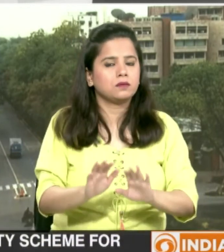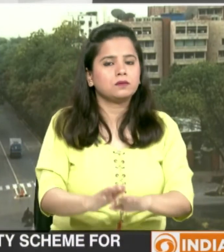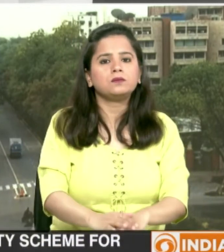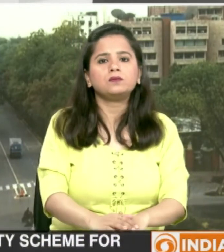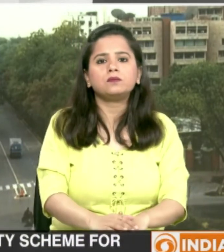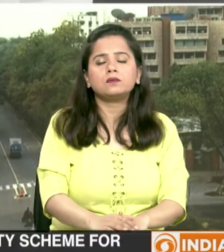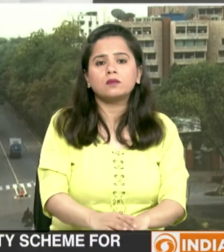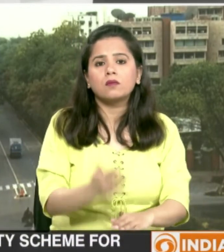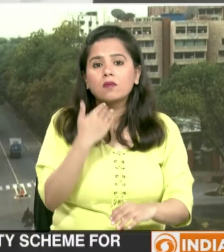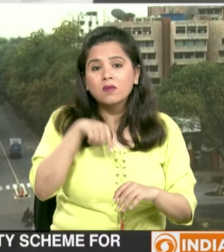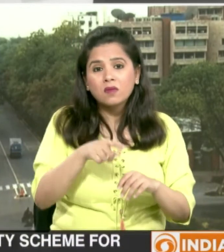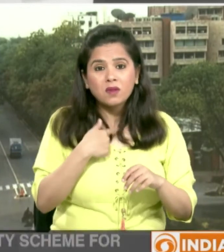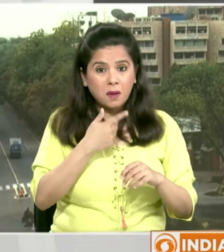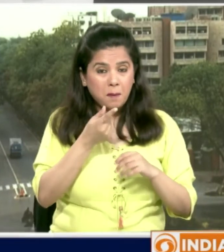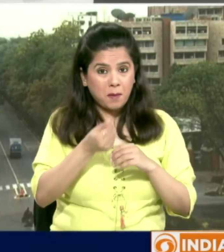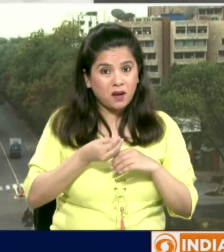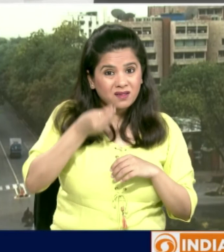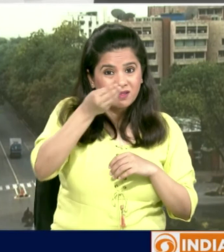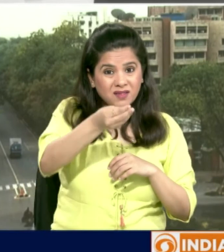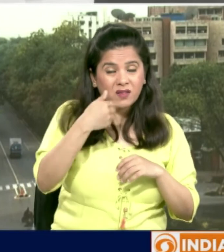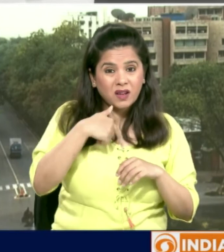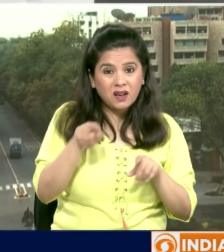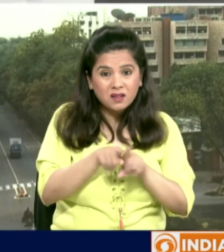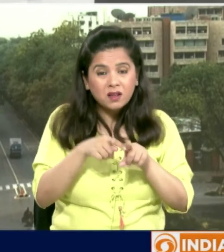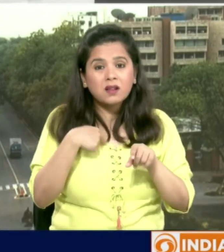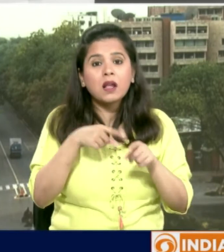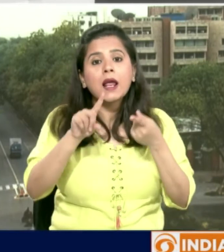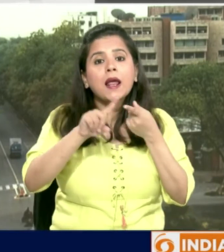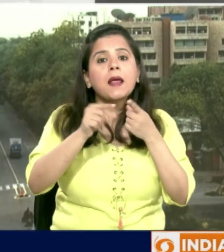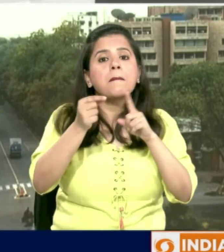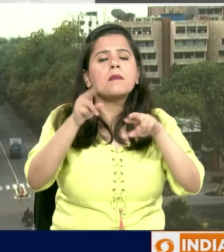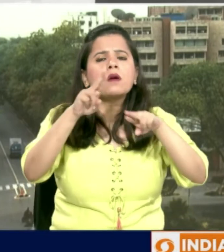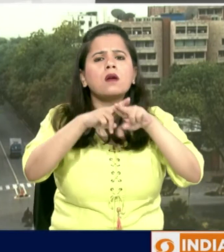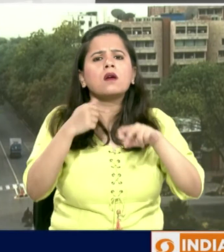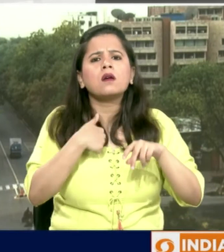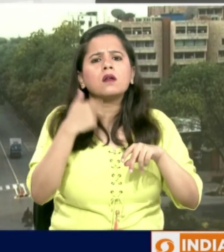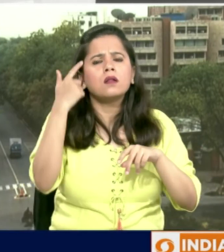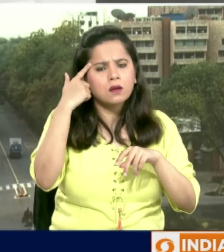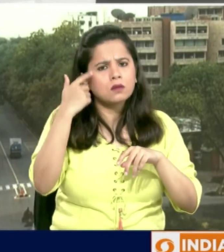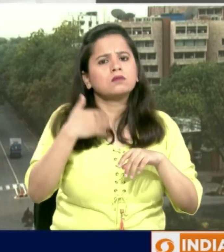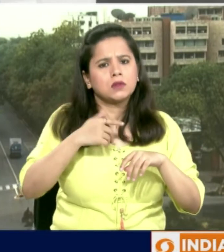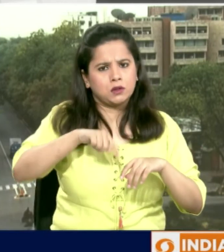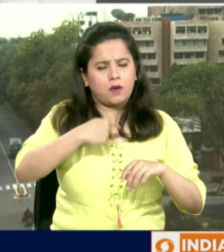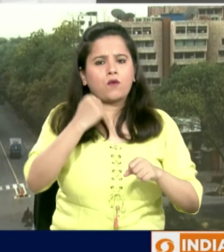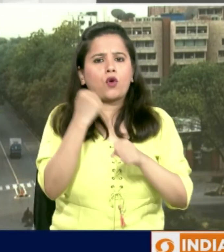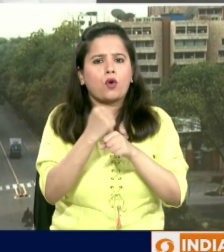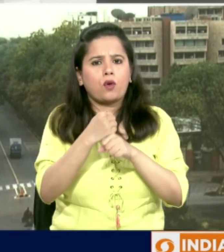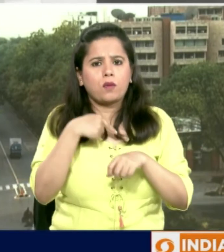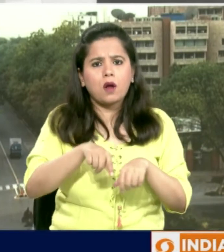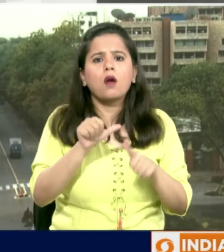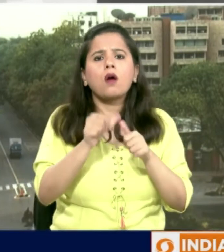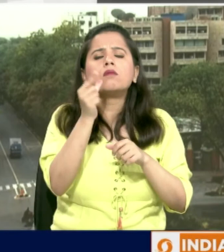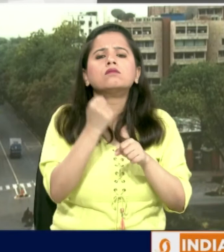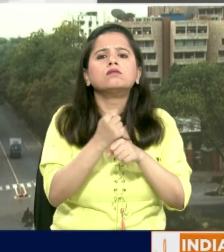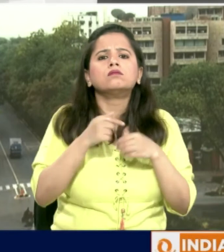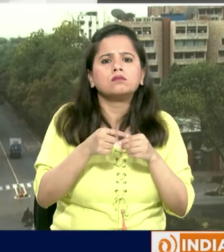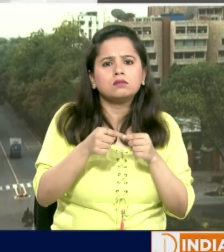The statutory PF contribution for those who are not covered in the earlier one is being reduced